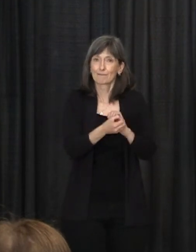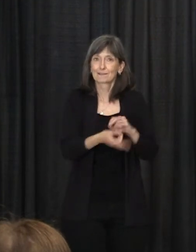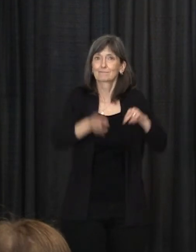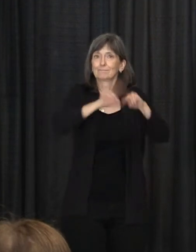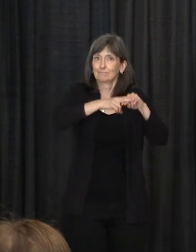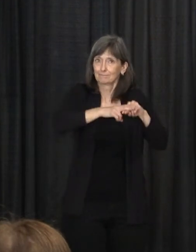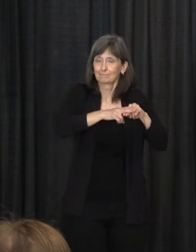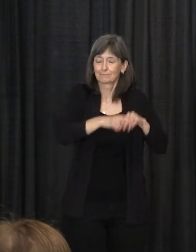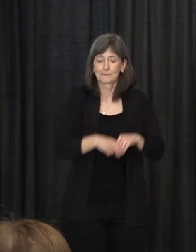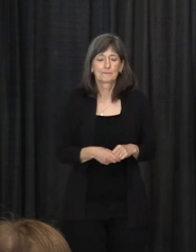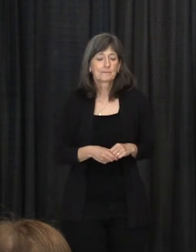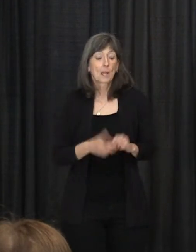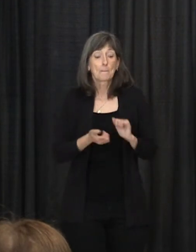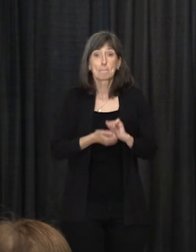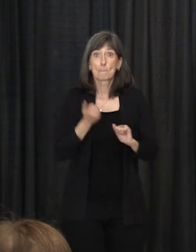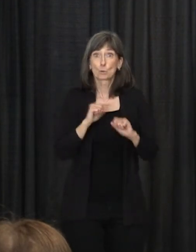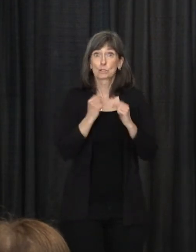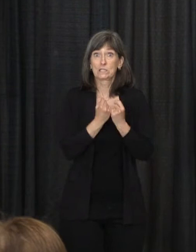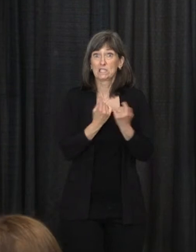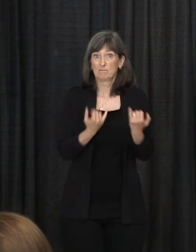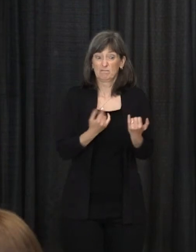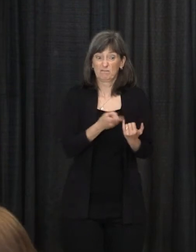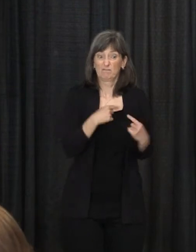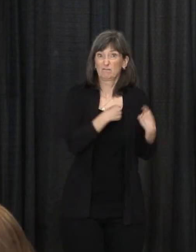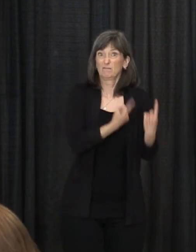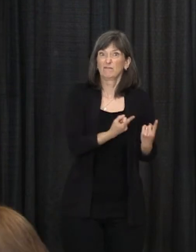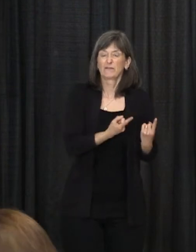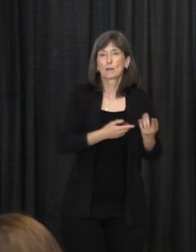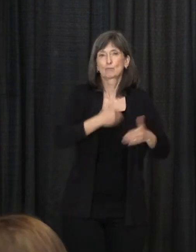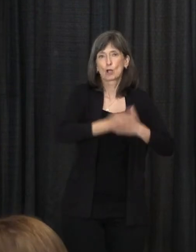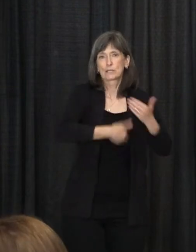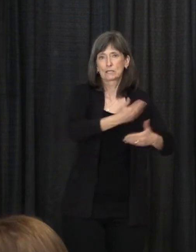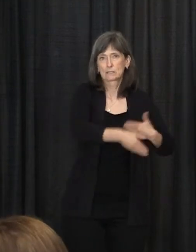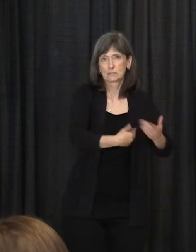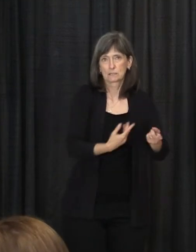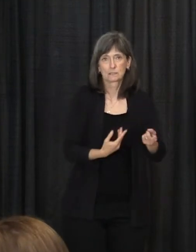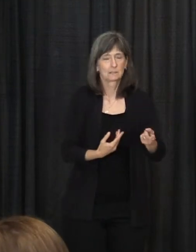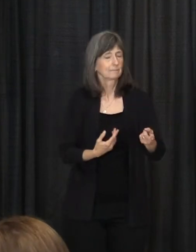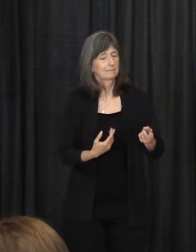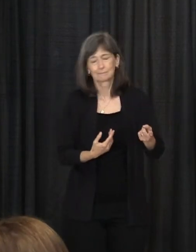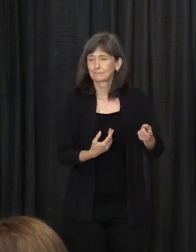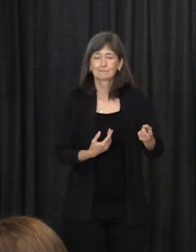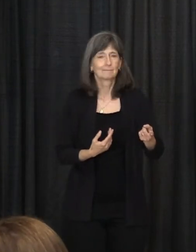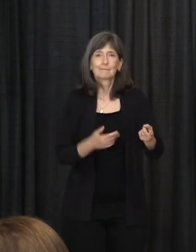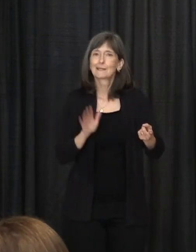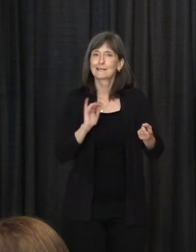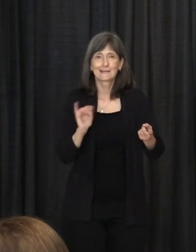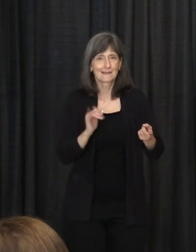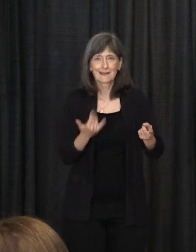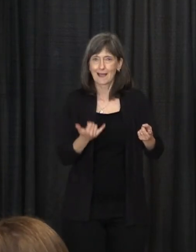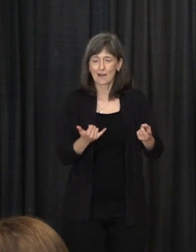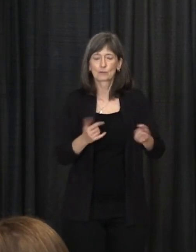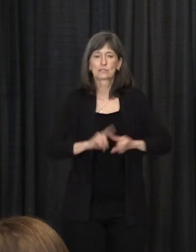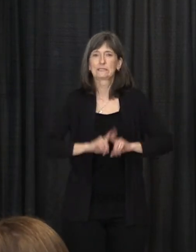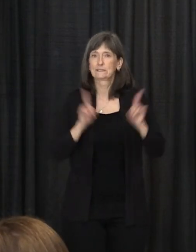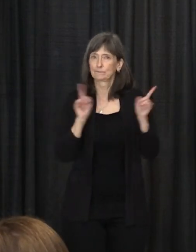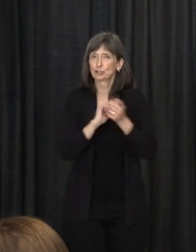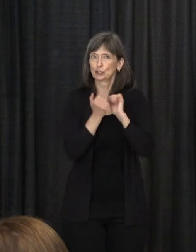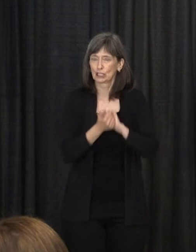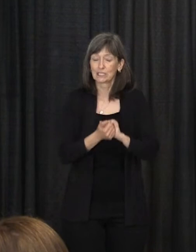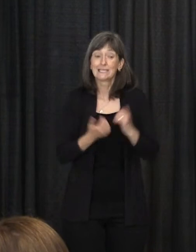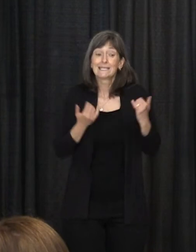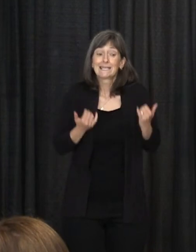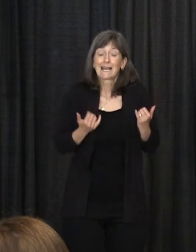Most of the team were involved in processing. We are going to take a far more activist role. We're going